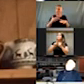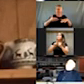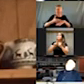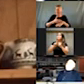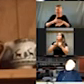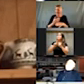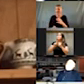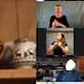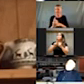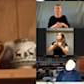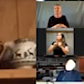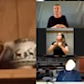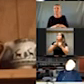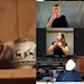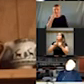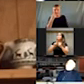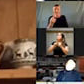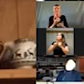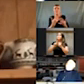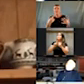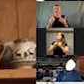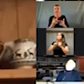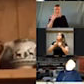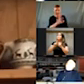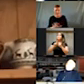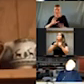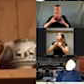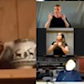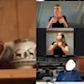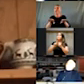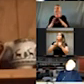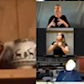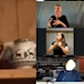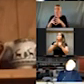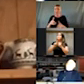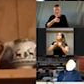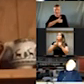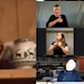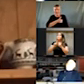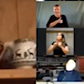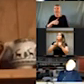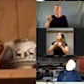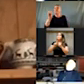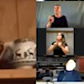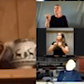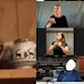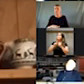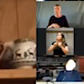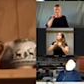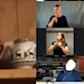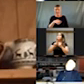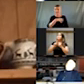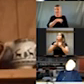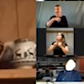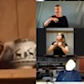happens, as we've seen from many other jurisdictions like the US, Canada, and the EU. This government needs